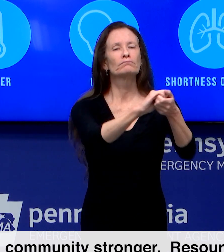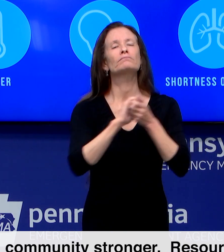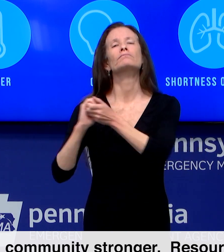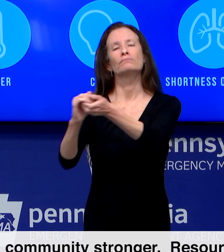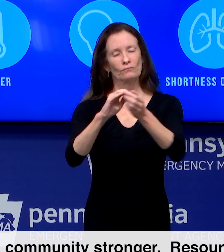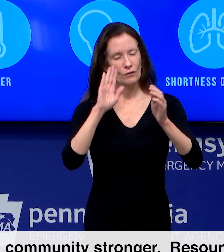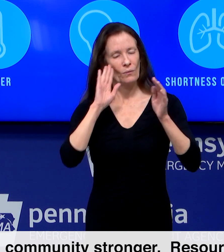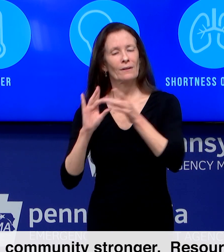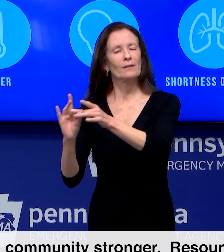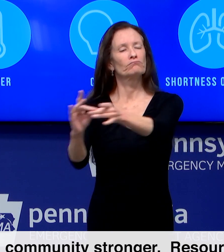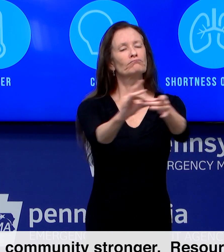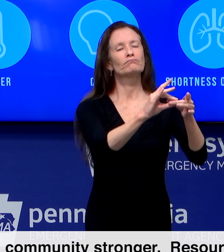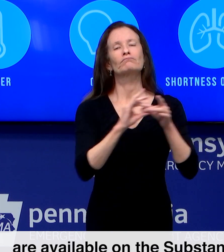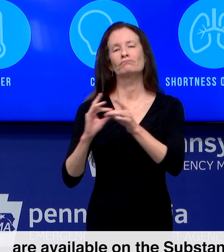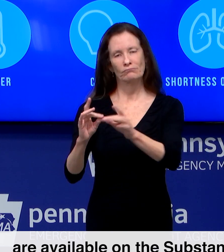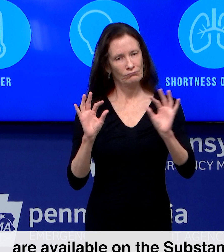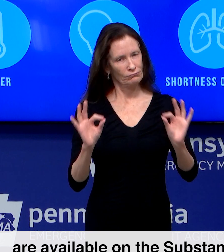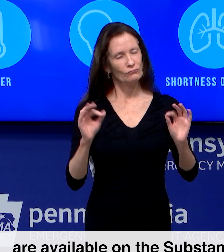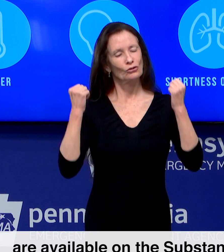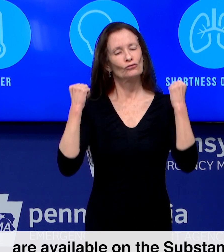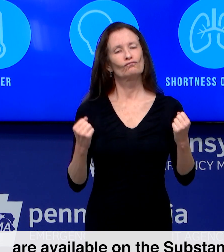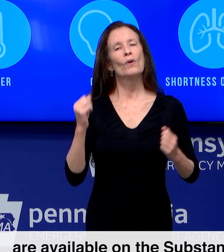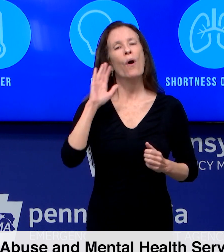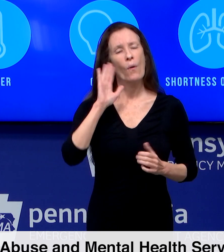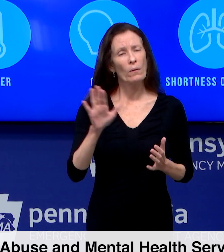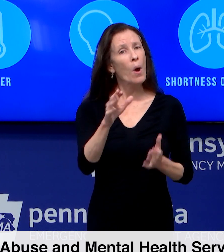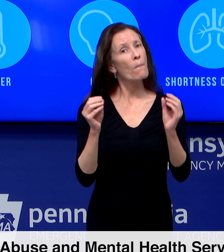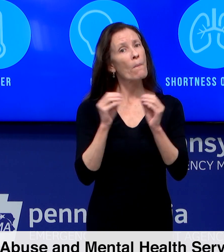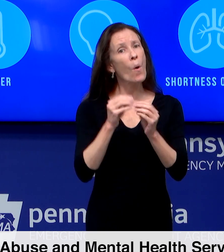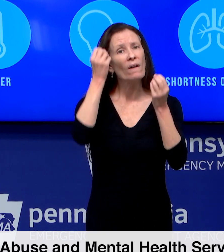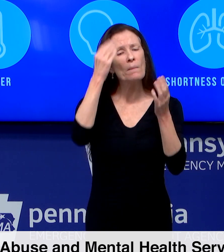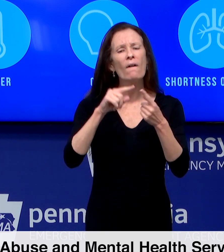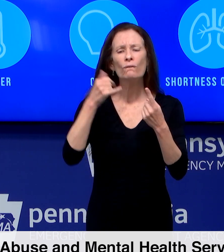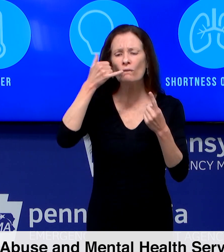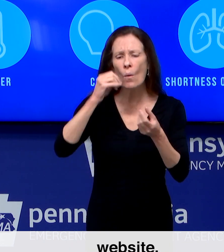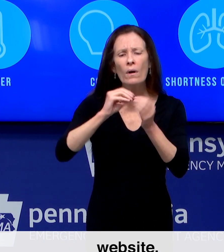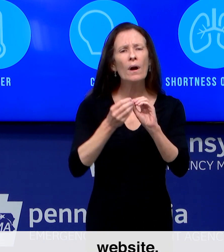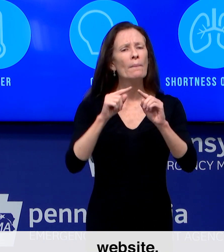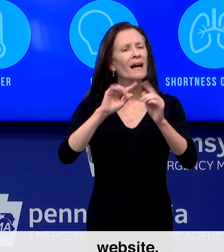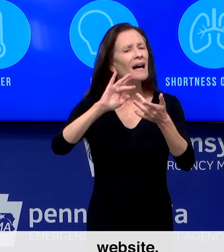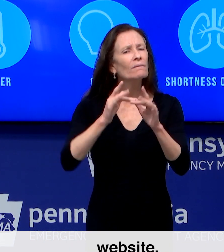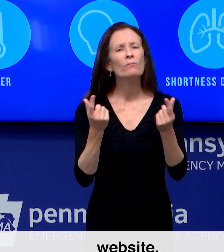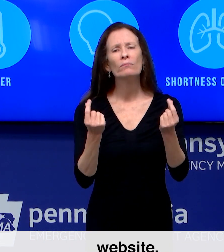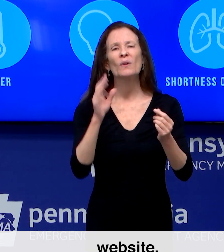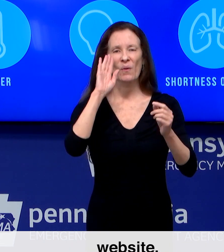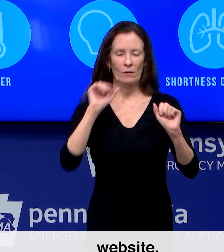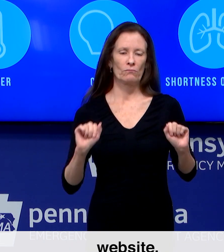stronger. Resources are available on the Substance Abuse and Mental Health Services website.